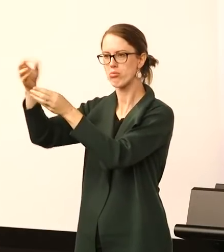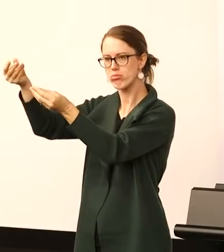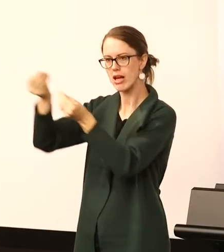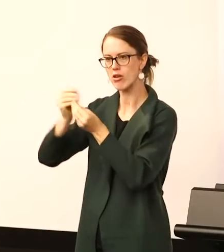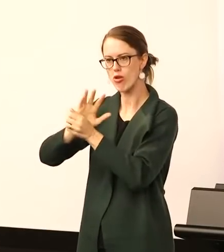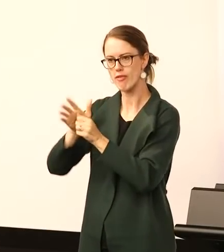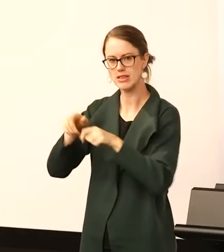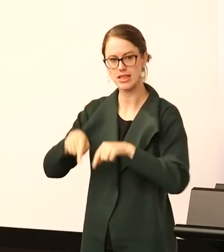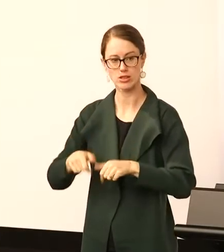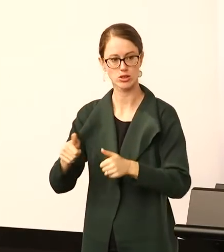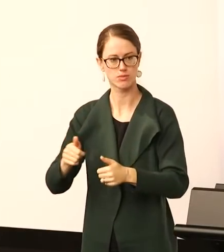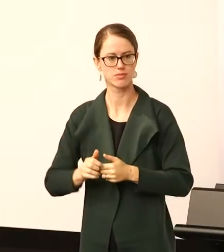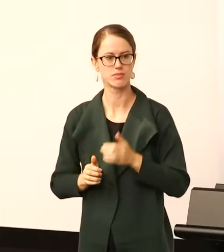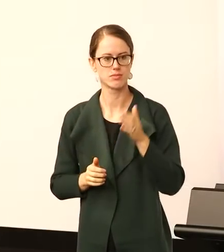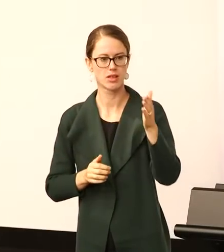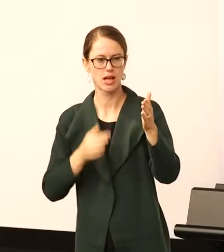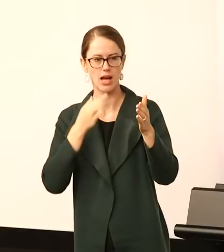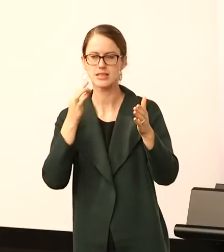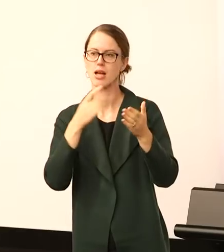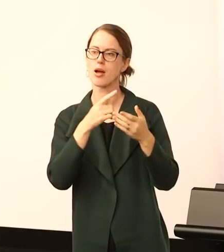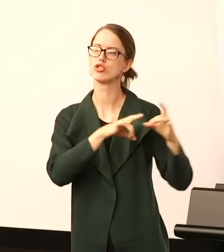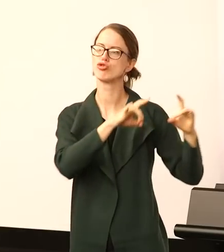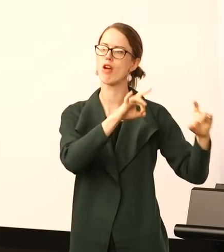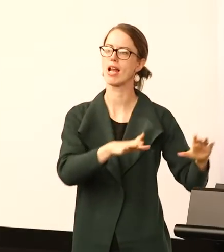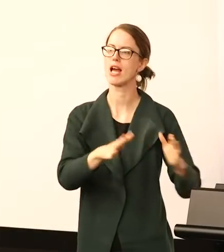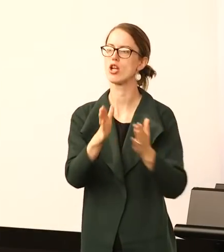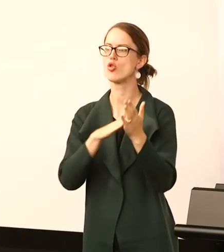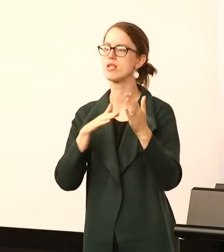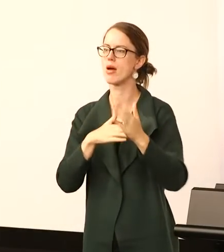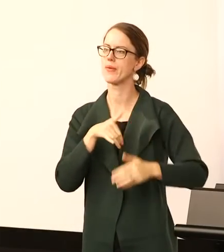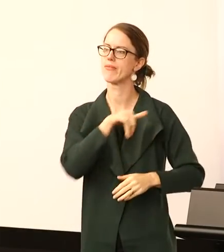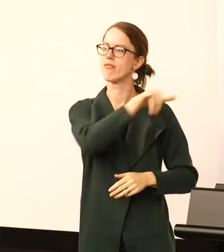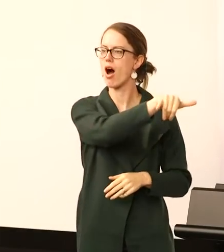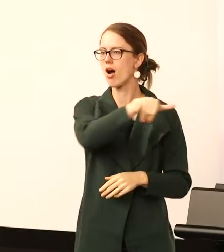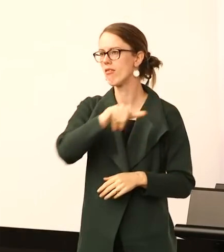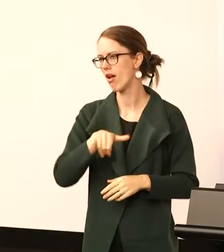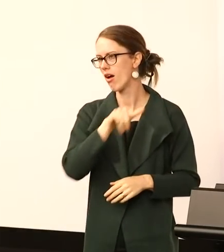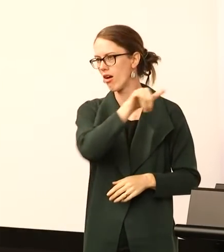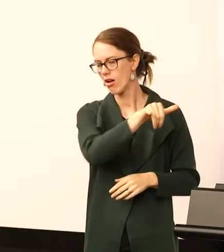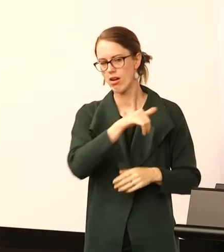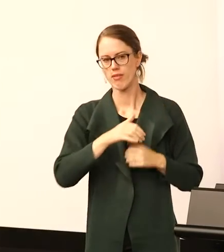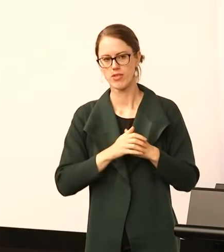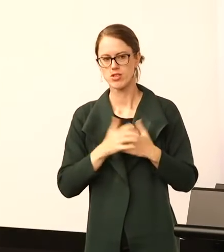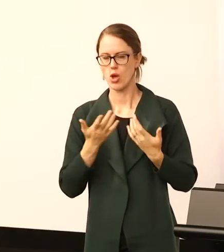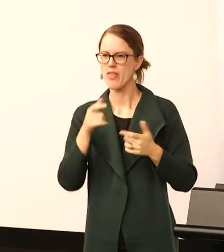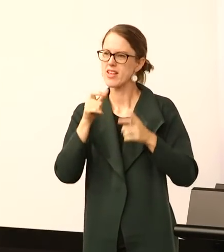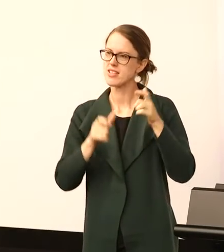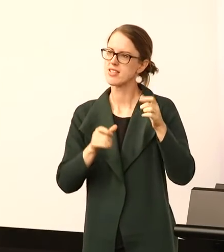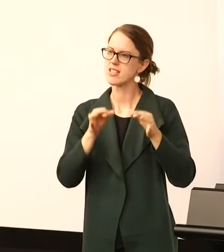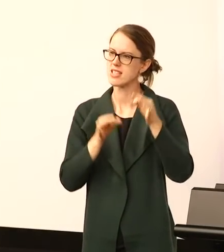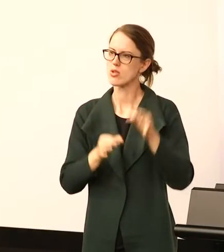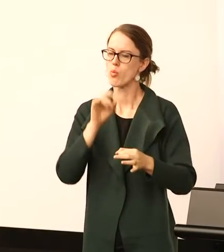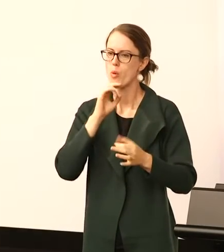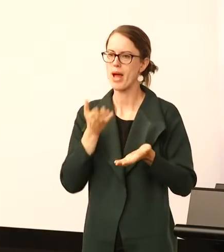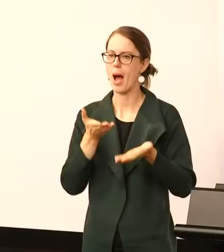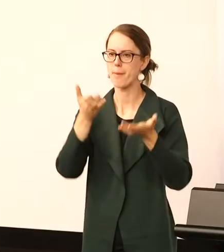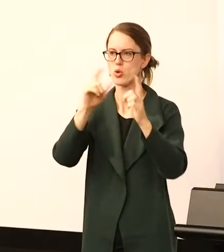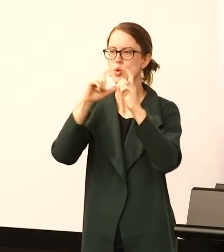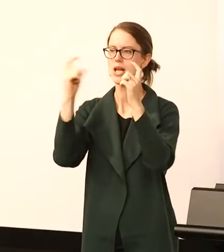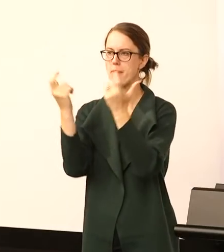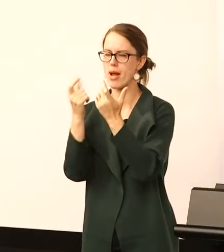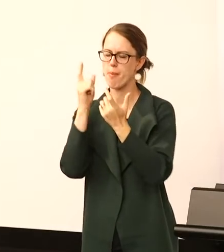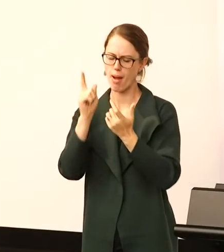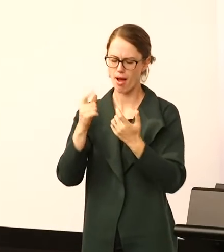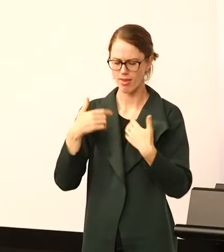the country. There's a question over here. On the trans-Tasman bubble, from a health perspective, obviously the sort of final decision will remain with the Cabinet, but from a